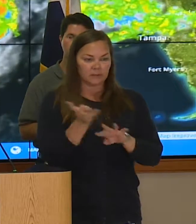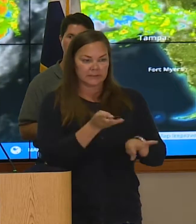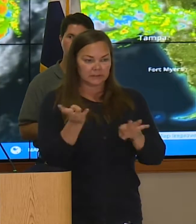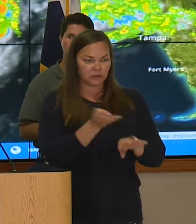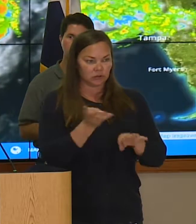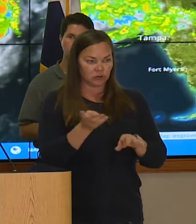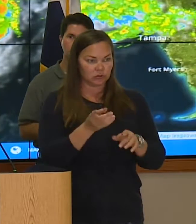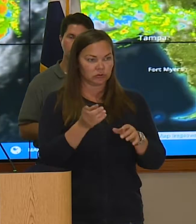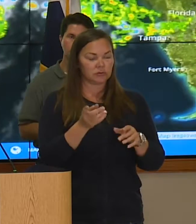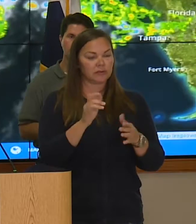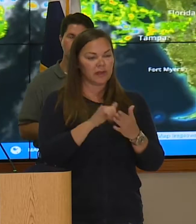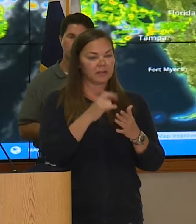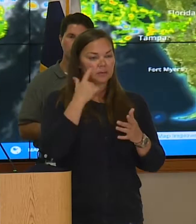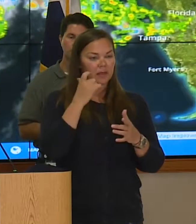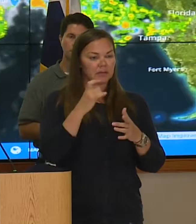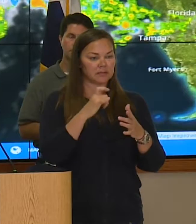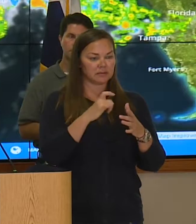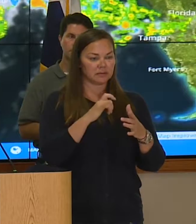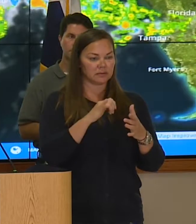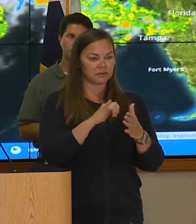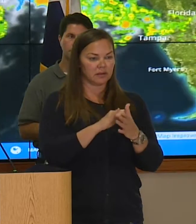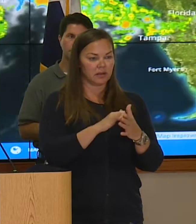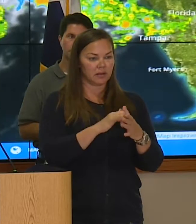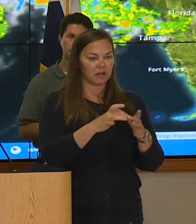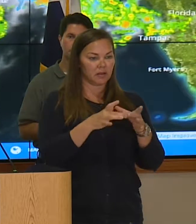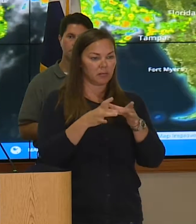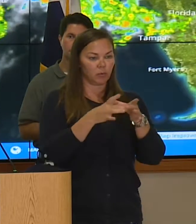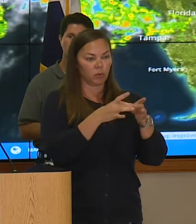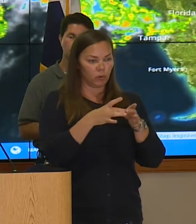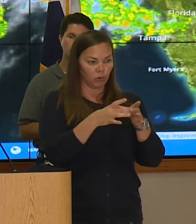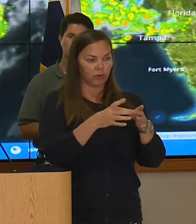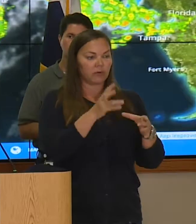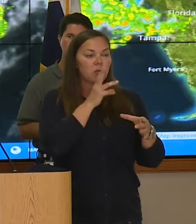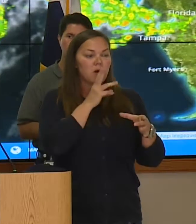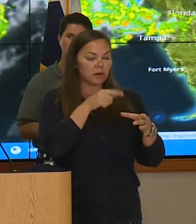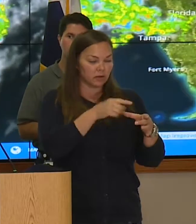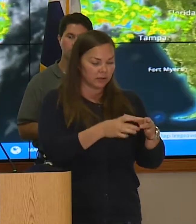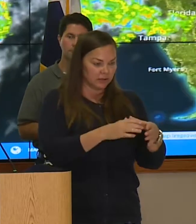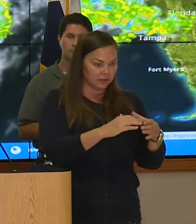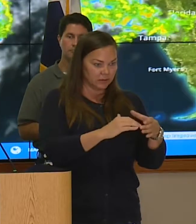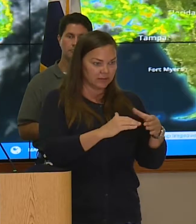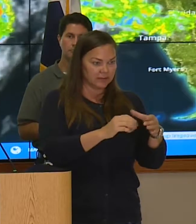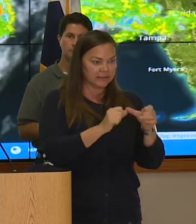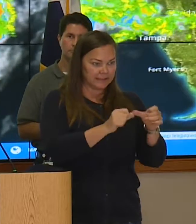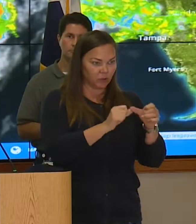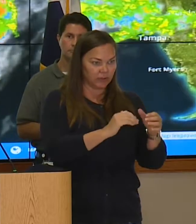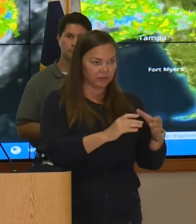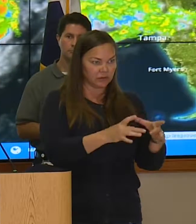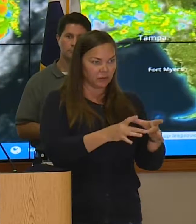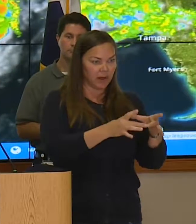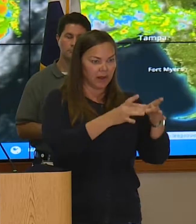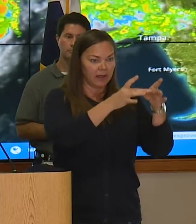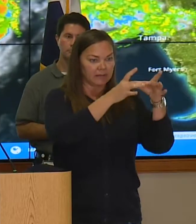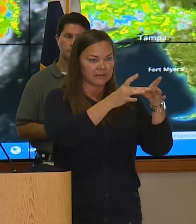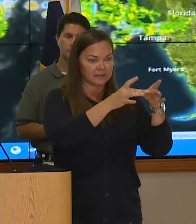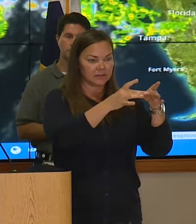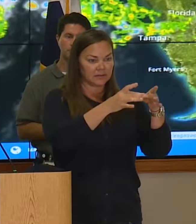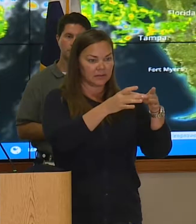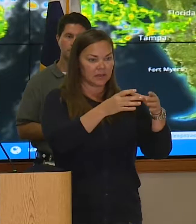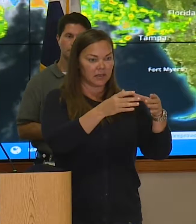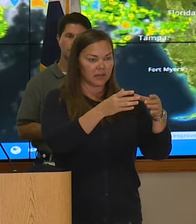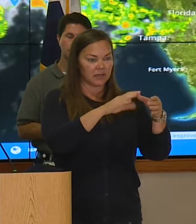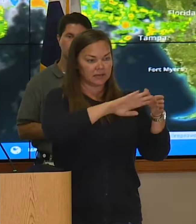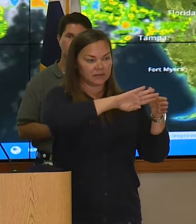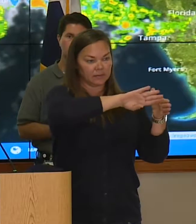That is a result of the pool of the reservoir continuing to rise. So as the pool continues to rise, it is backing up toward